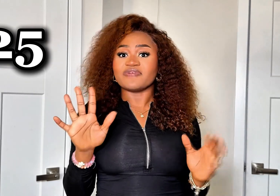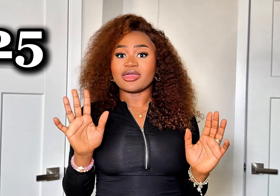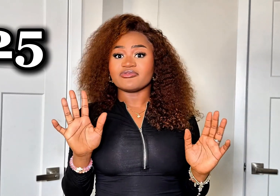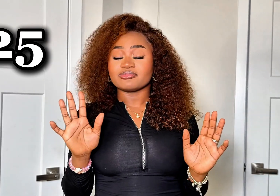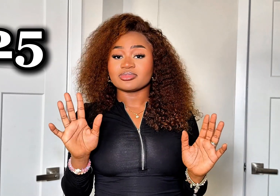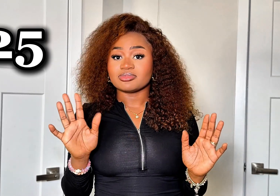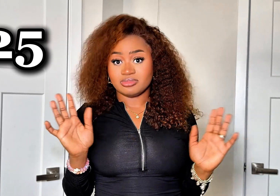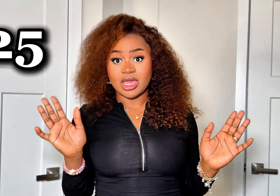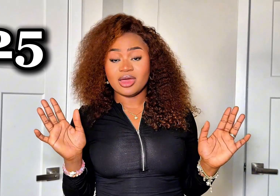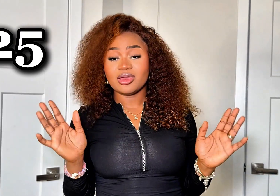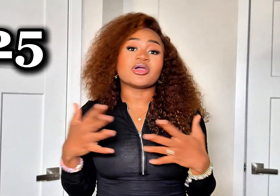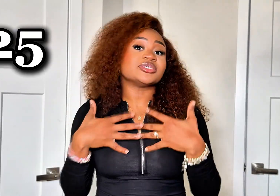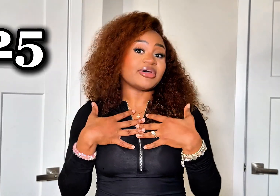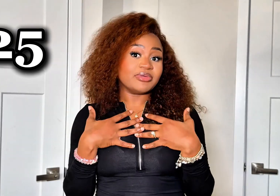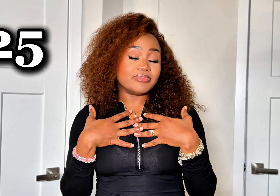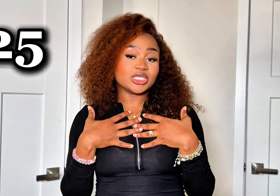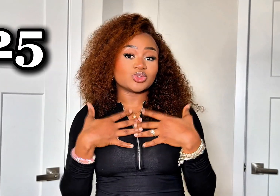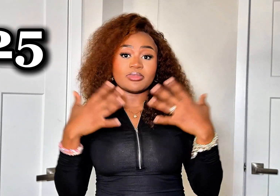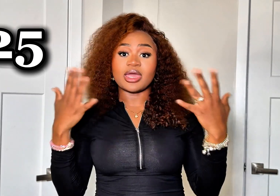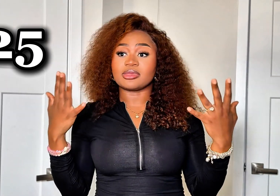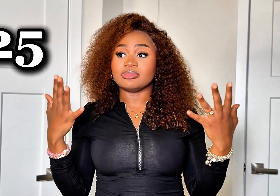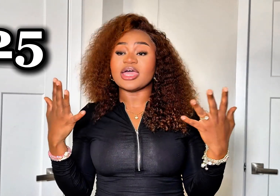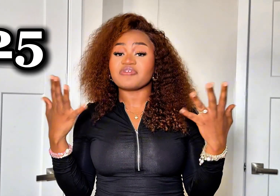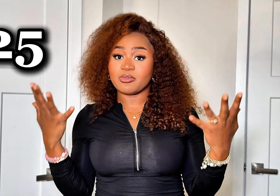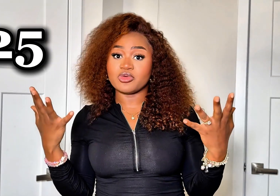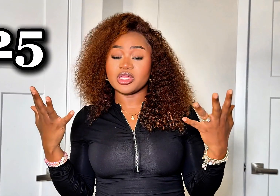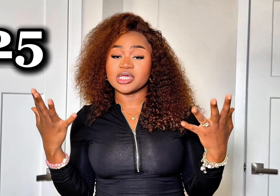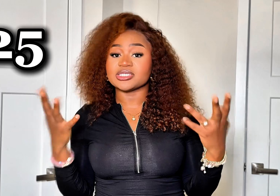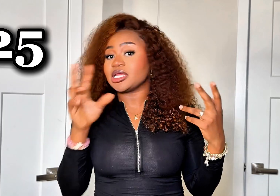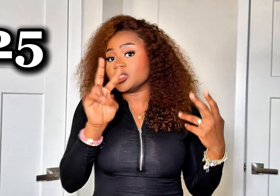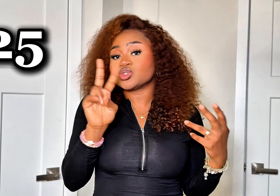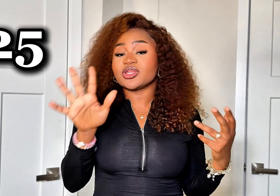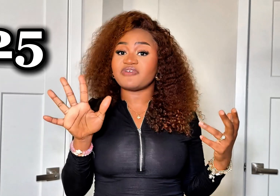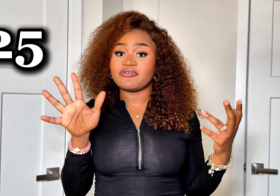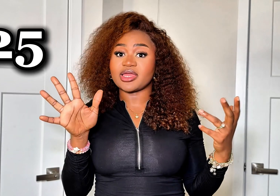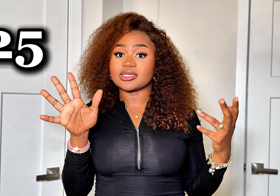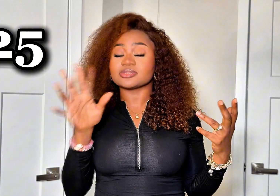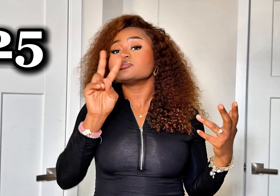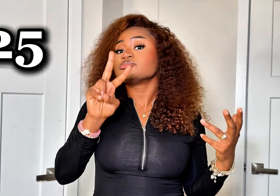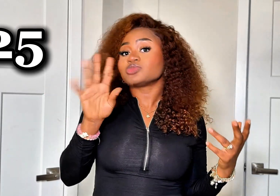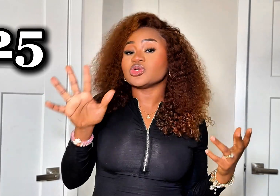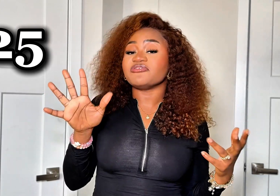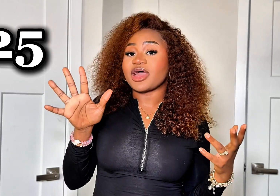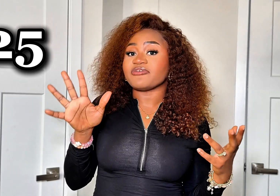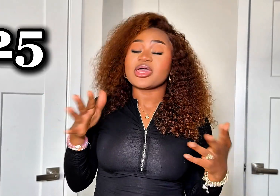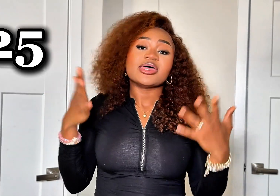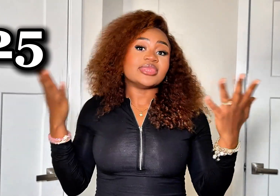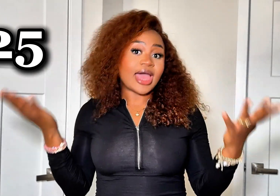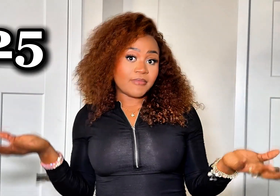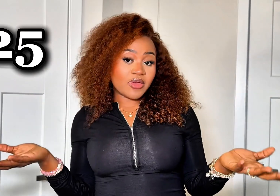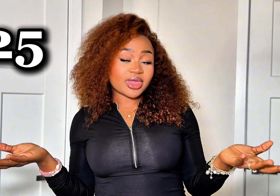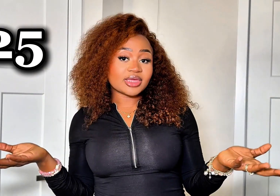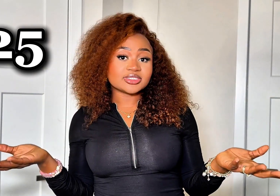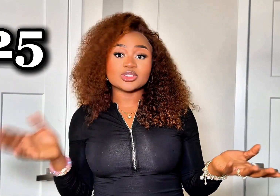25. Yeah? Because I've been mixed with my deaf Cameroonians and they do 25 like this. 25. The Americans